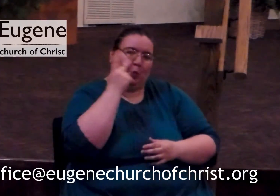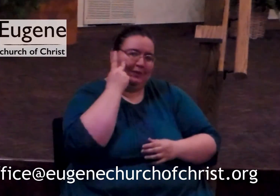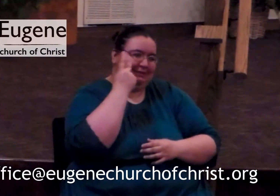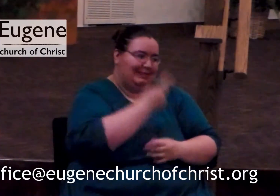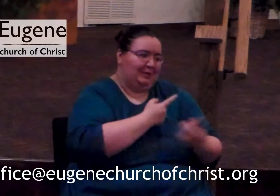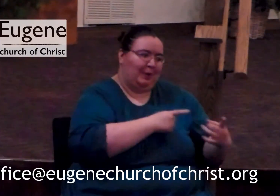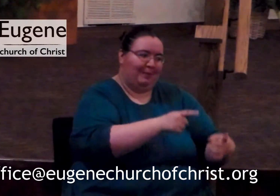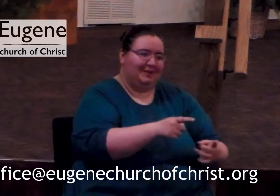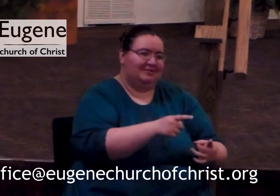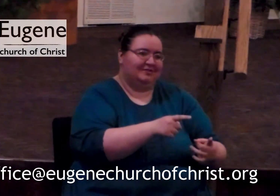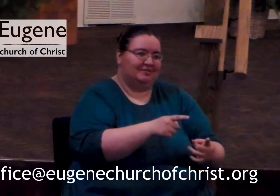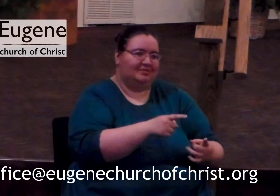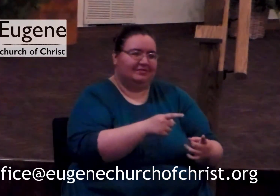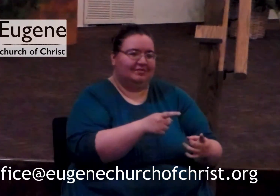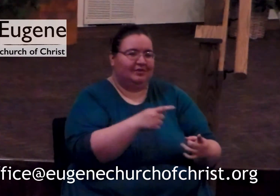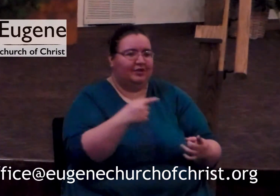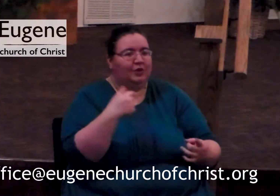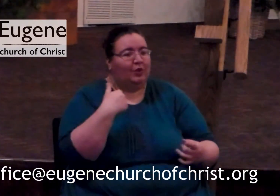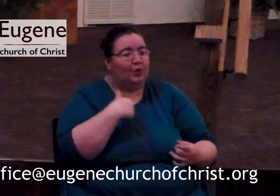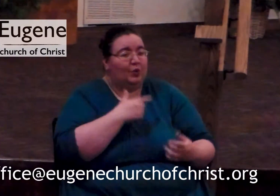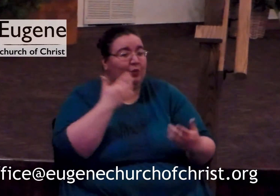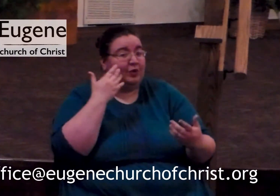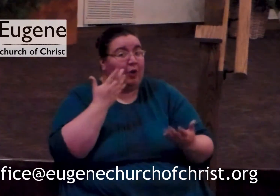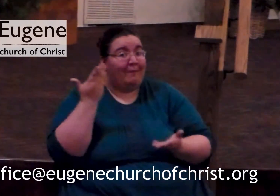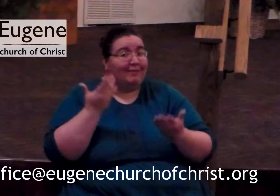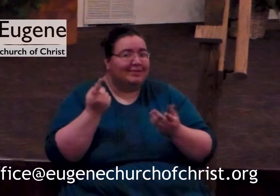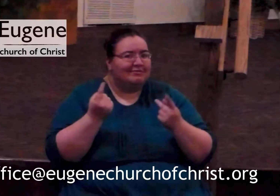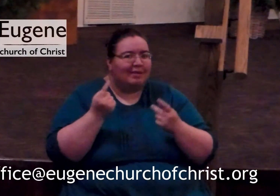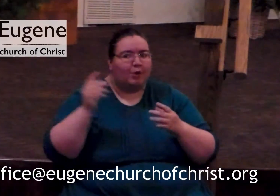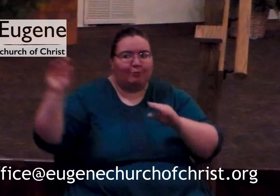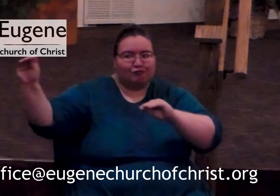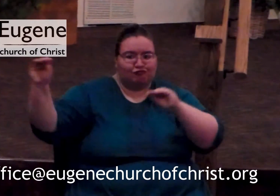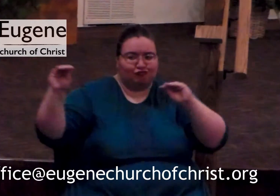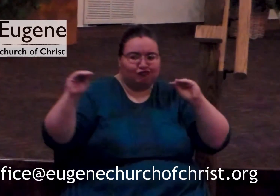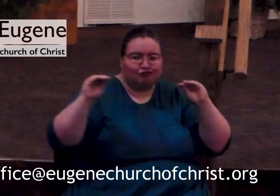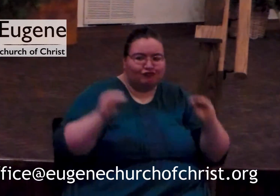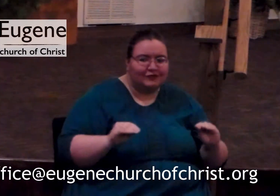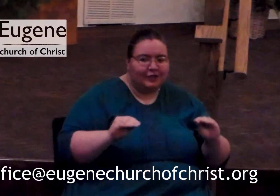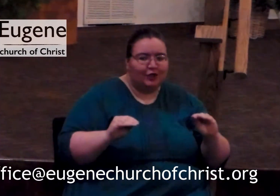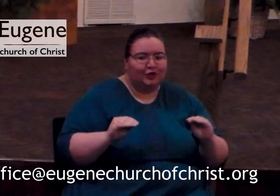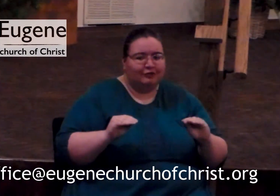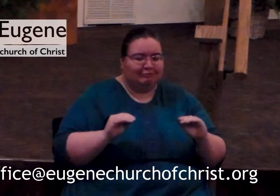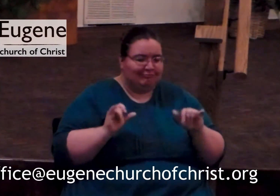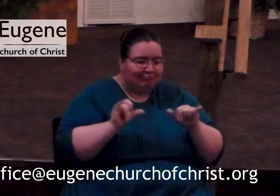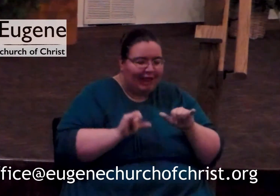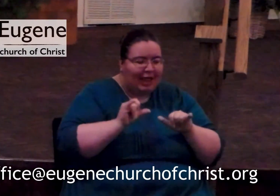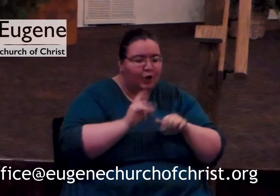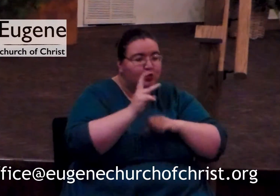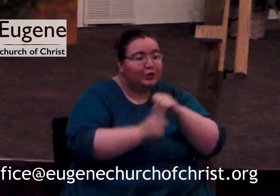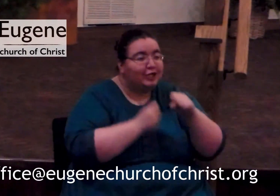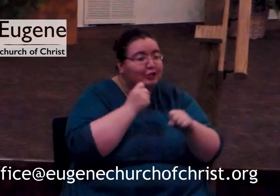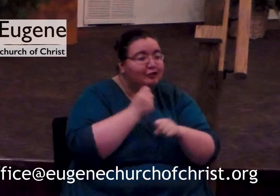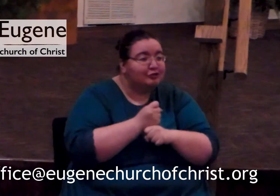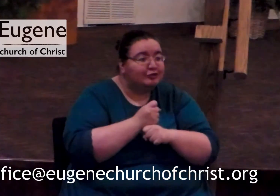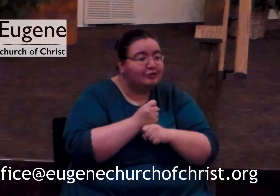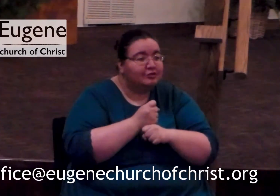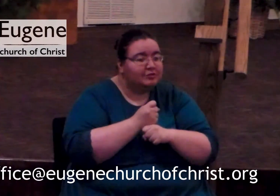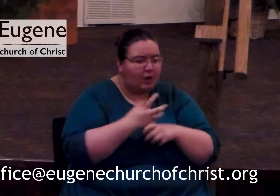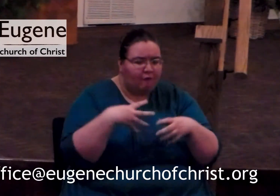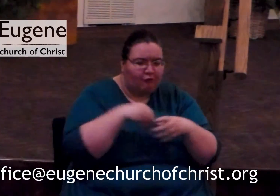We don't know when somebody comes our way and they live here for 2 years and they become a part of this church and then they move off to Idaho or wherever they might go, what